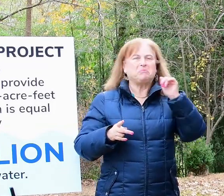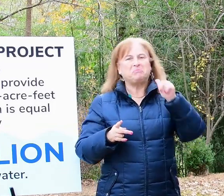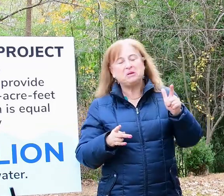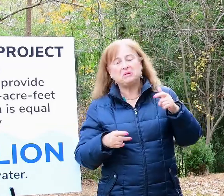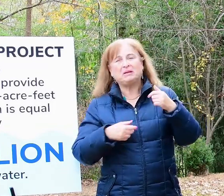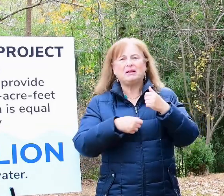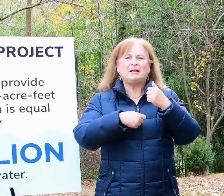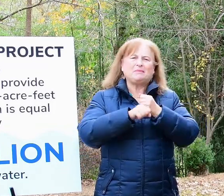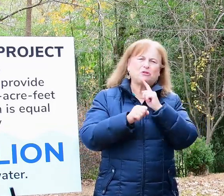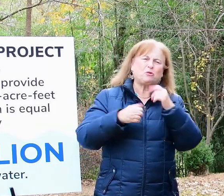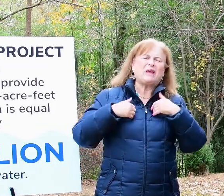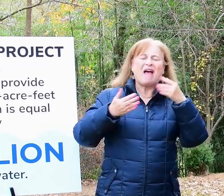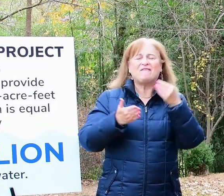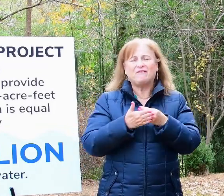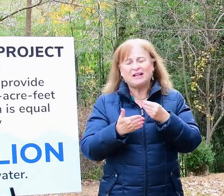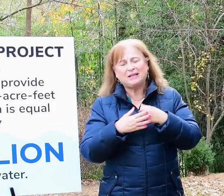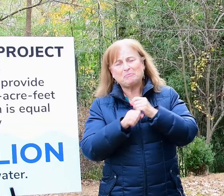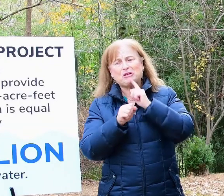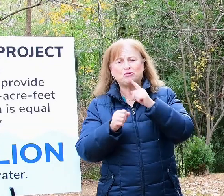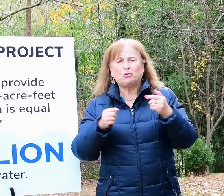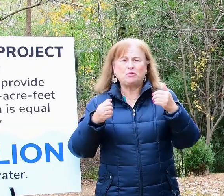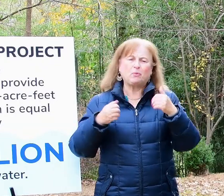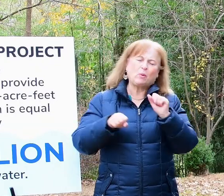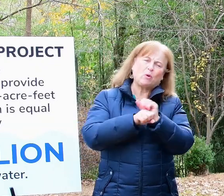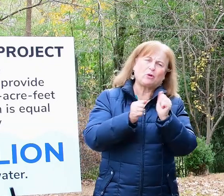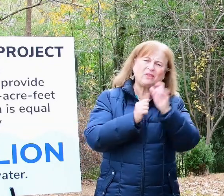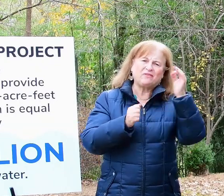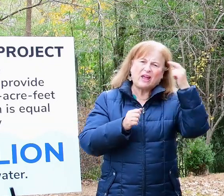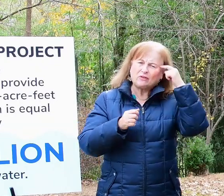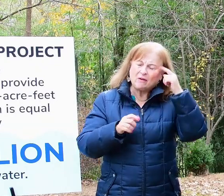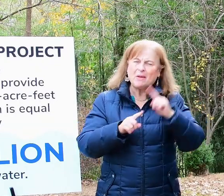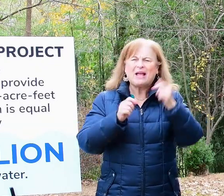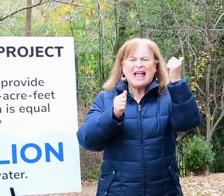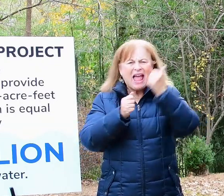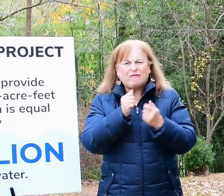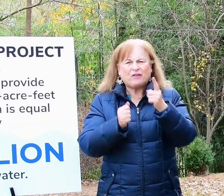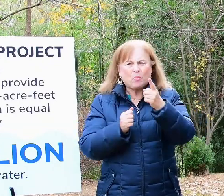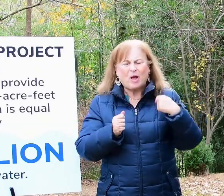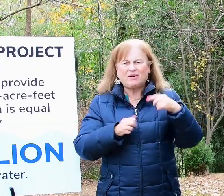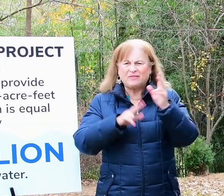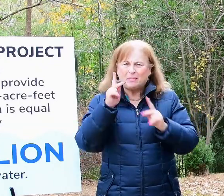to make sure that we have funding, to make sure that we work with the federal government, but it's each and